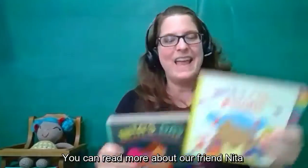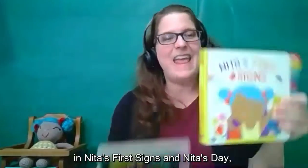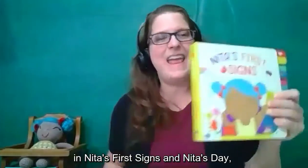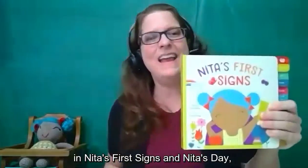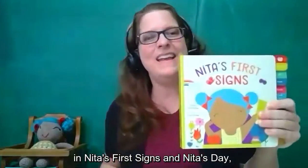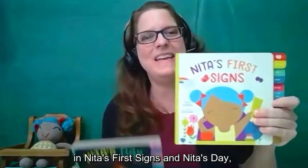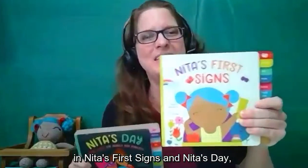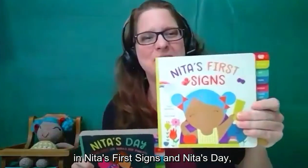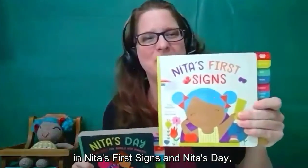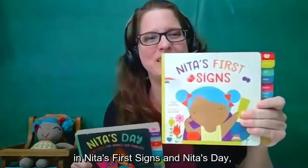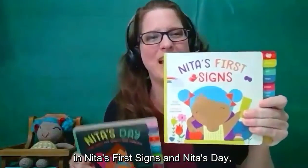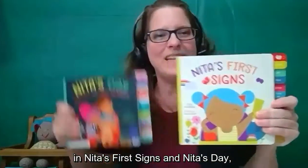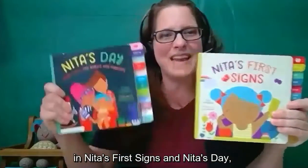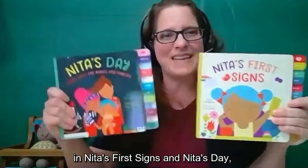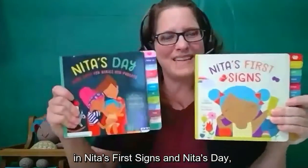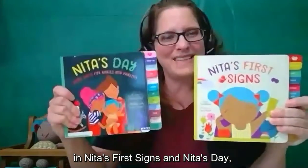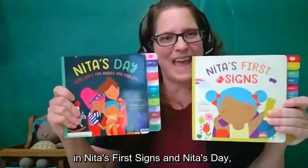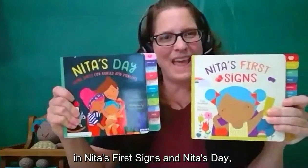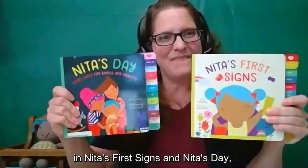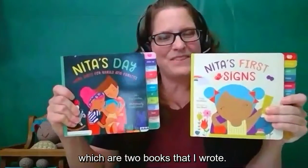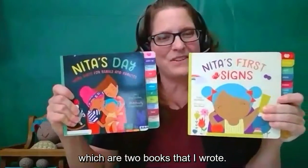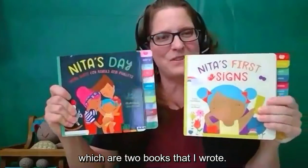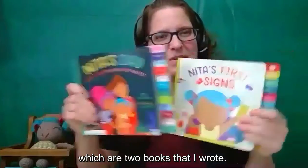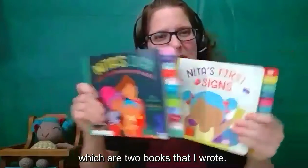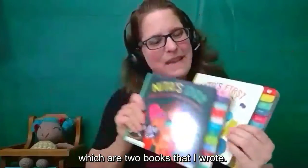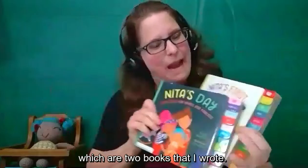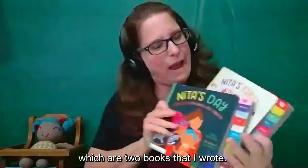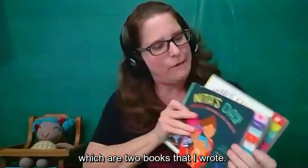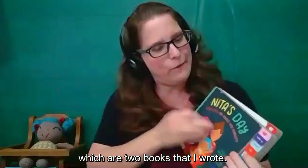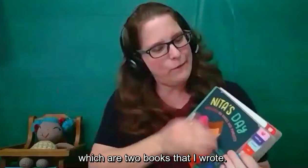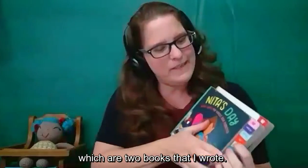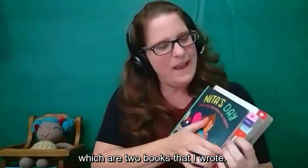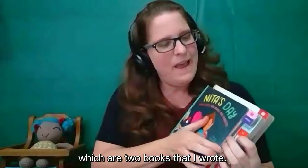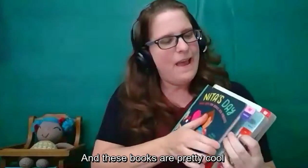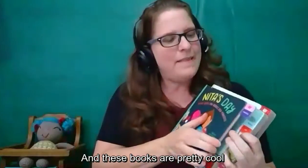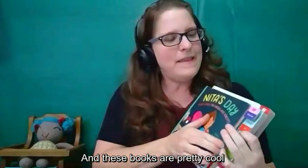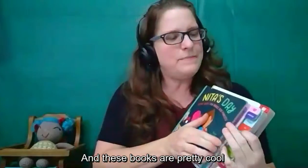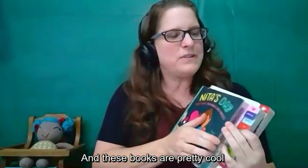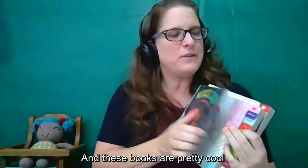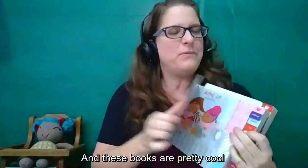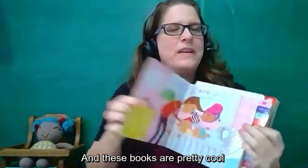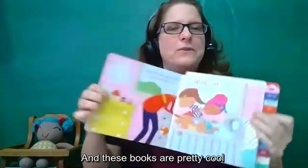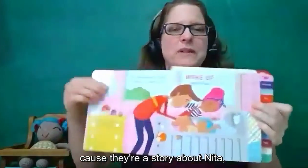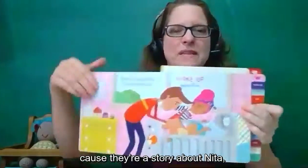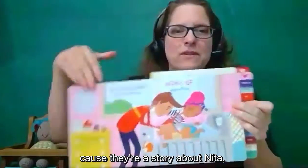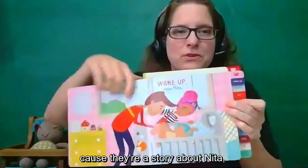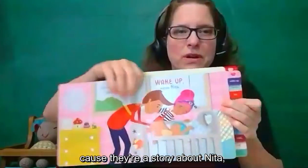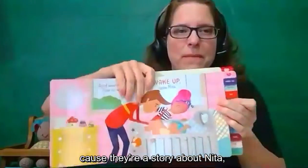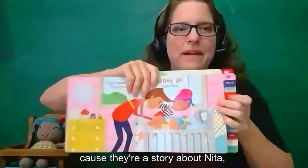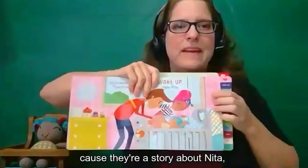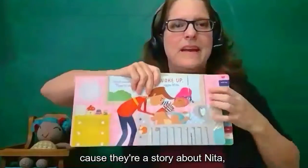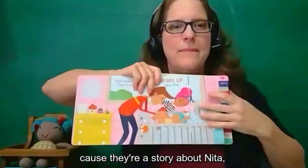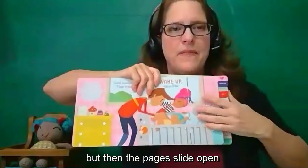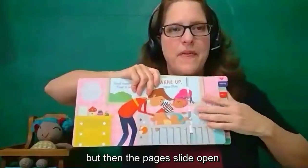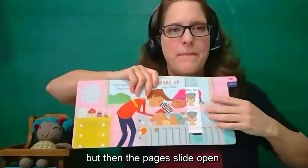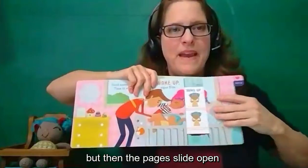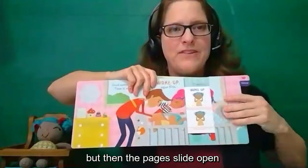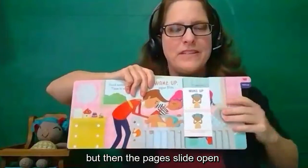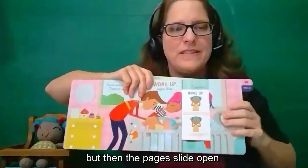in Nita's First Signs and Nita's Day, which are 2 books that I wrote. And these books are pretty cool because they're a story about Nita, but then the pages slide